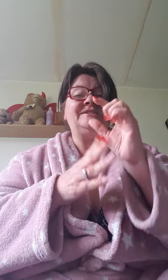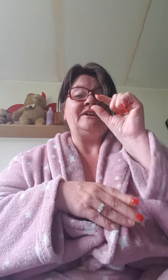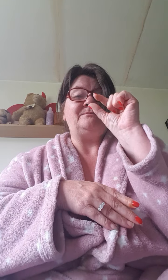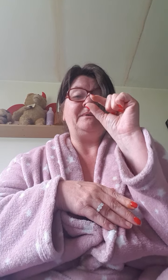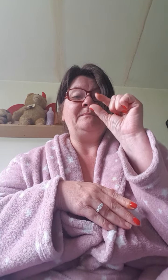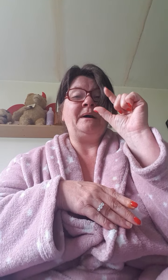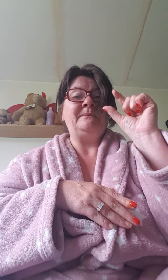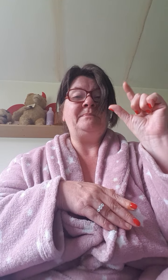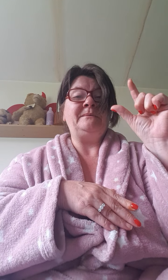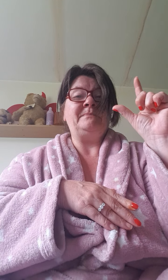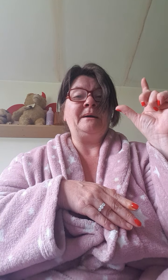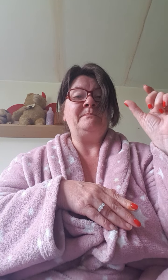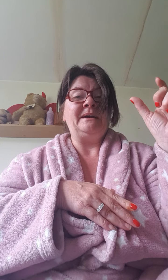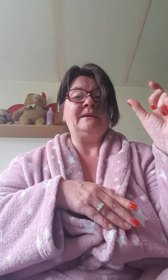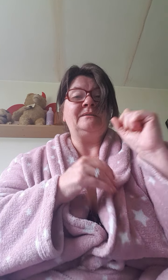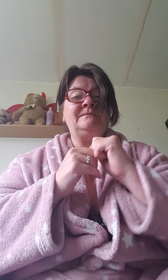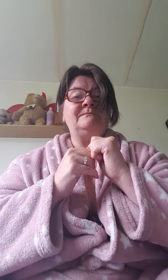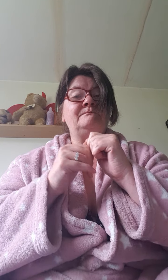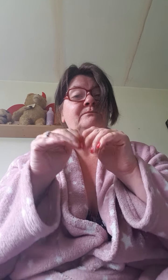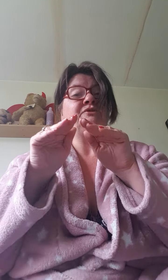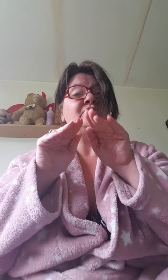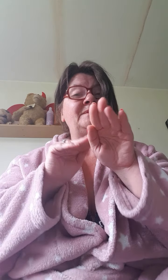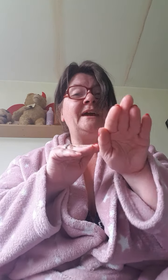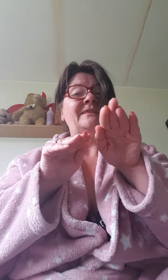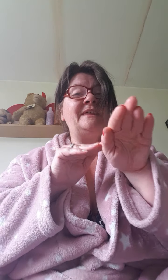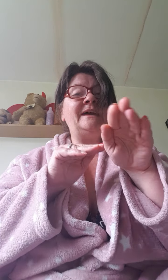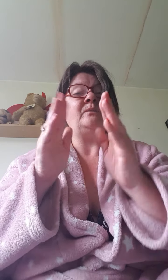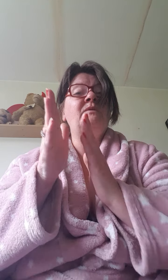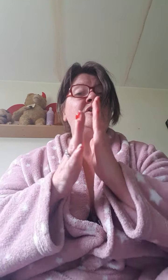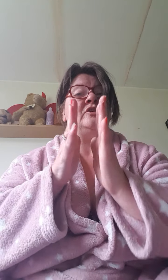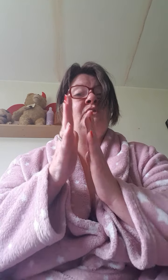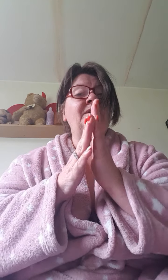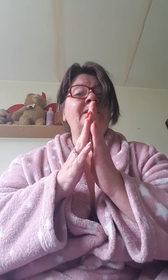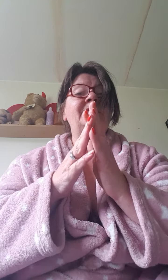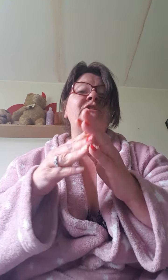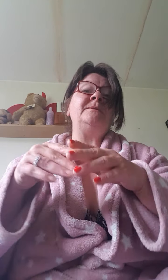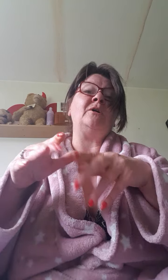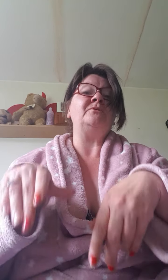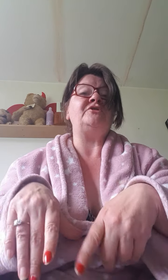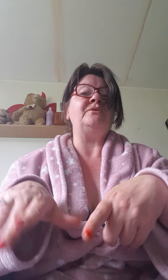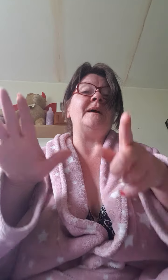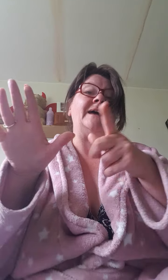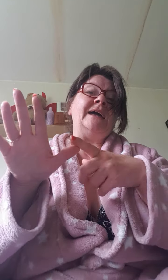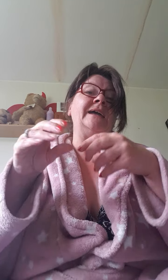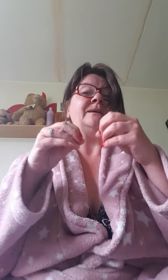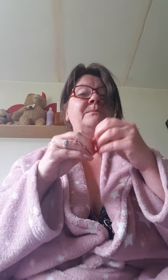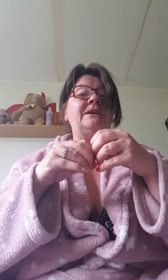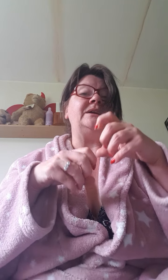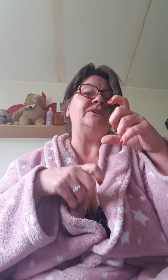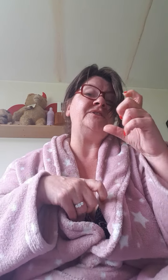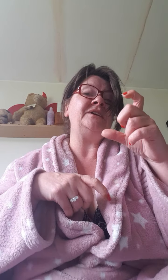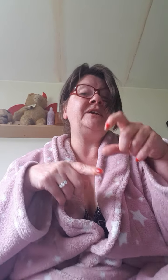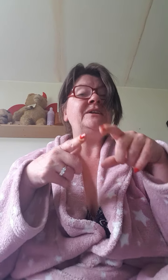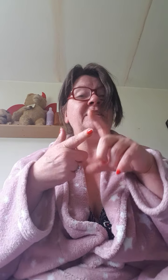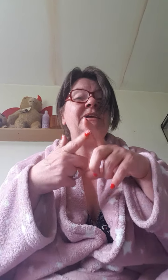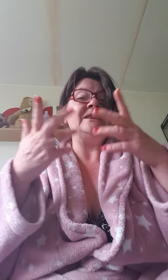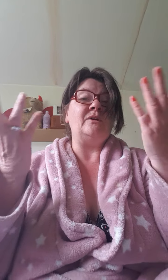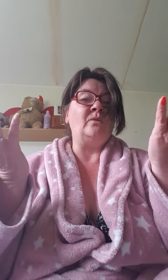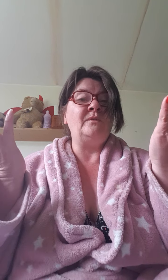It's bit by bit by bit. But you'll get there with the learning, then you'll be able to do A, B, C, D, all that